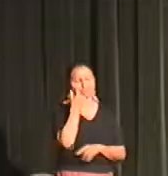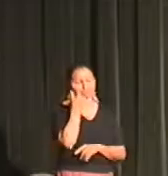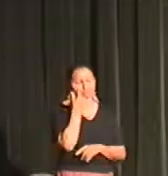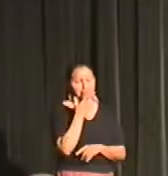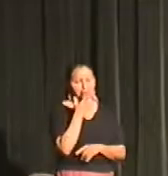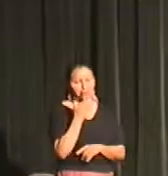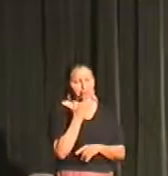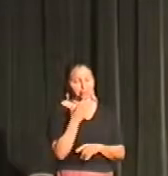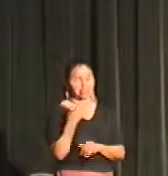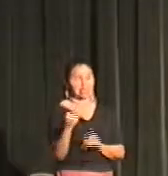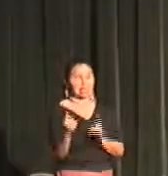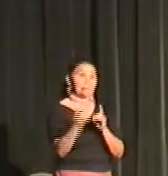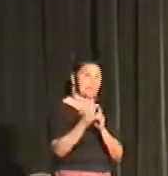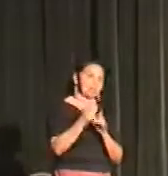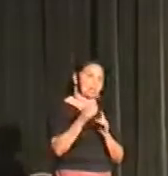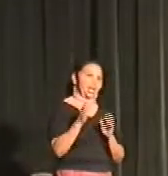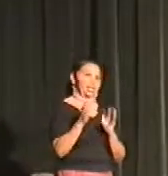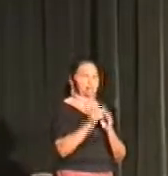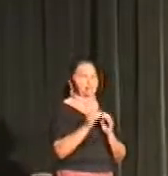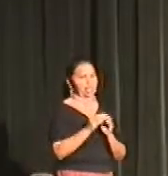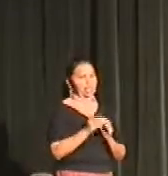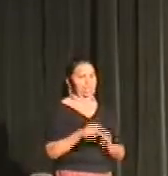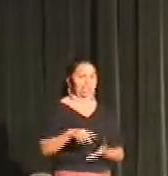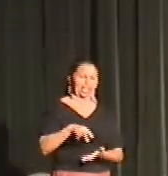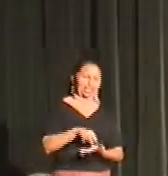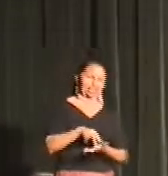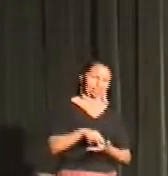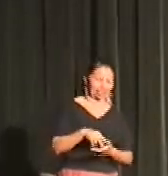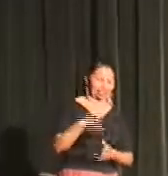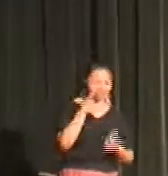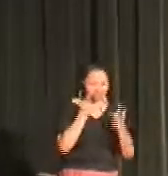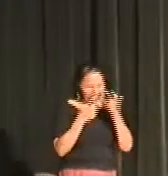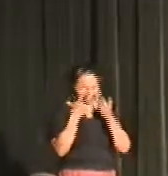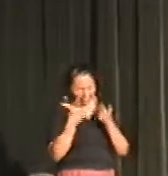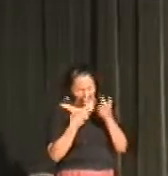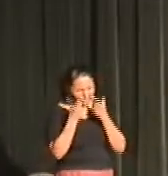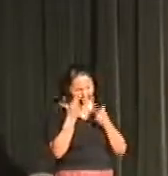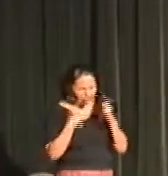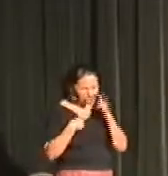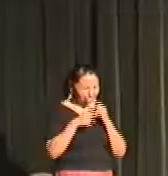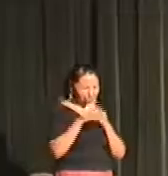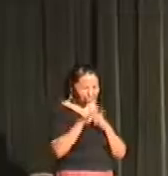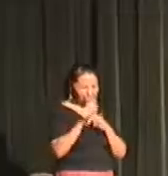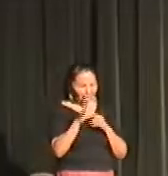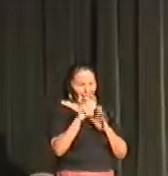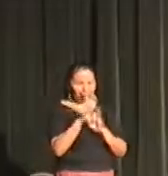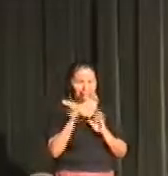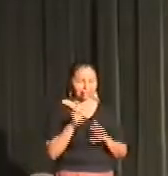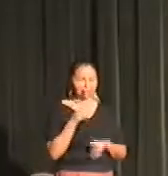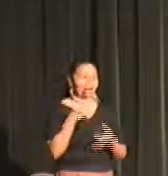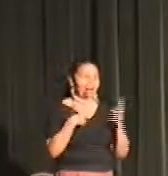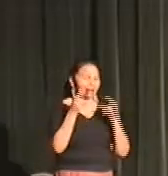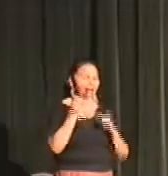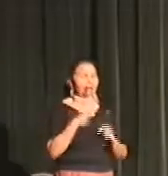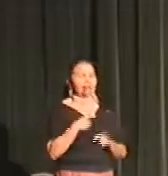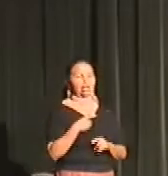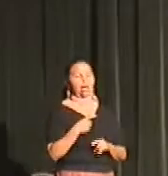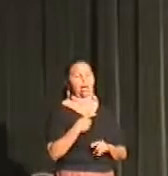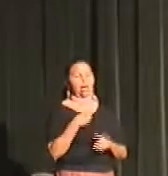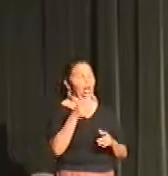meeting. And I stood up there and I think cried for 45 minutes. I had no idea, you know, I was just told to show up. And then we went to